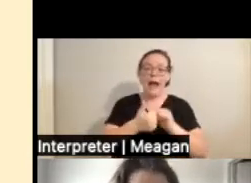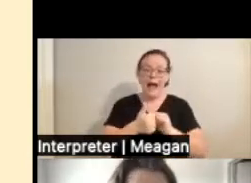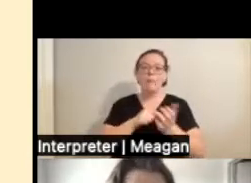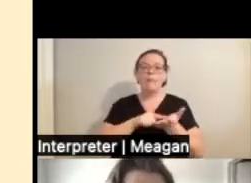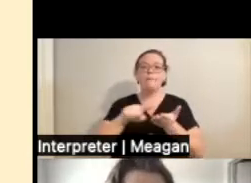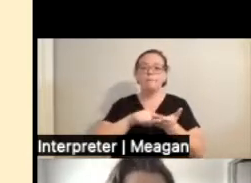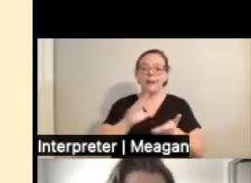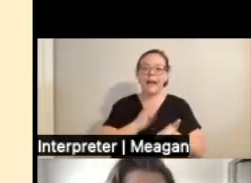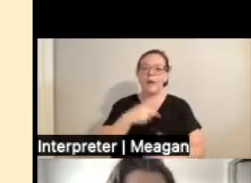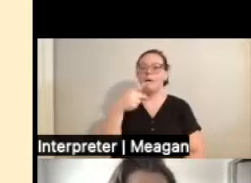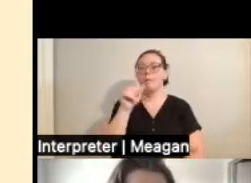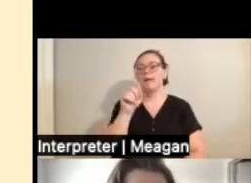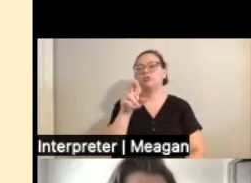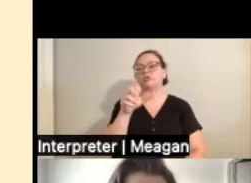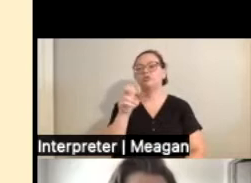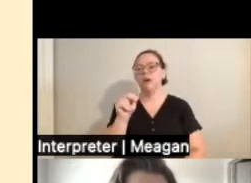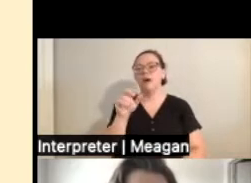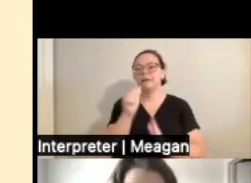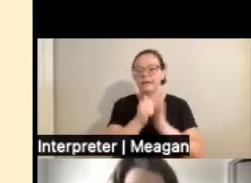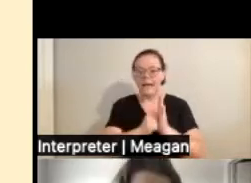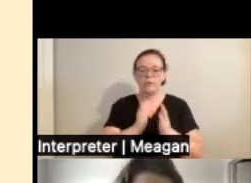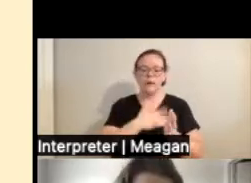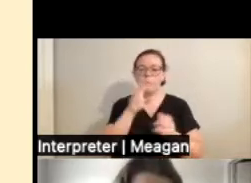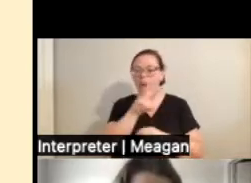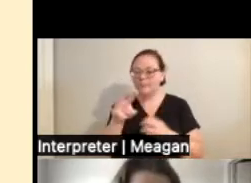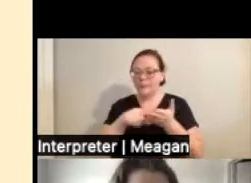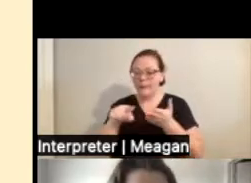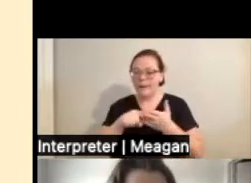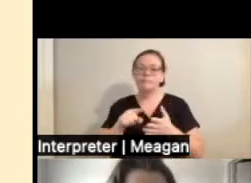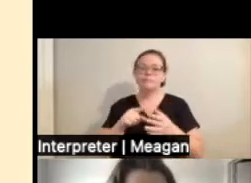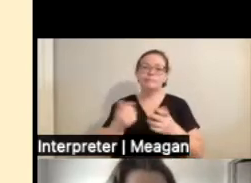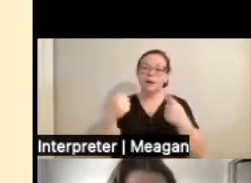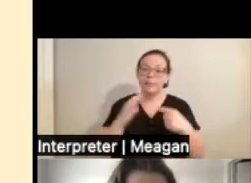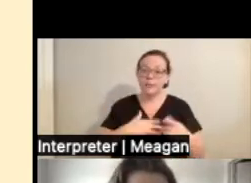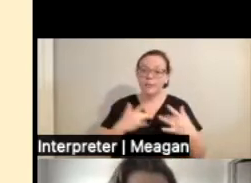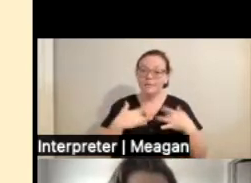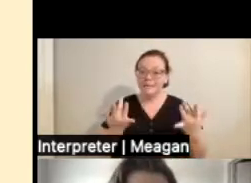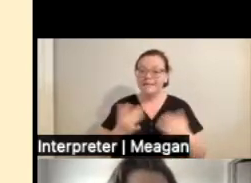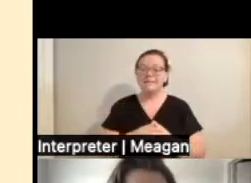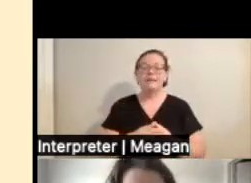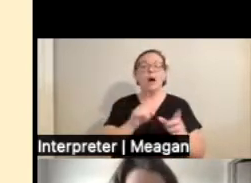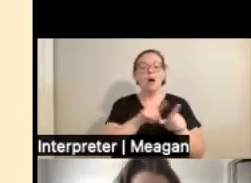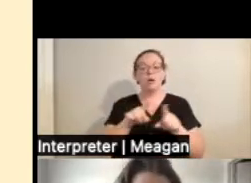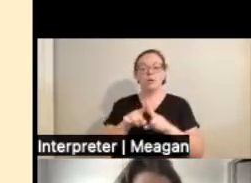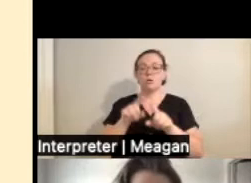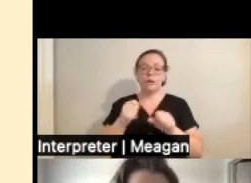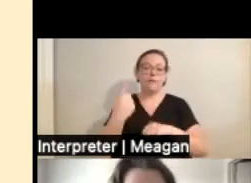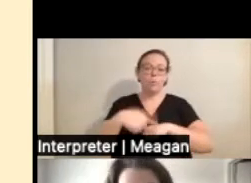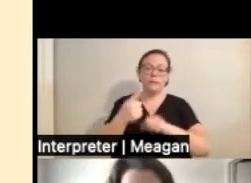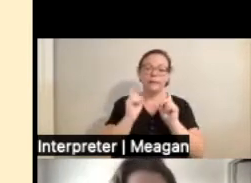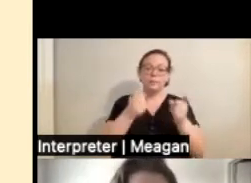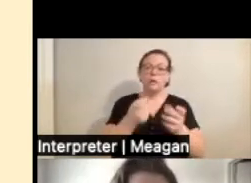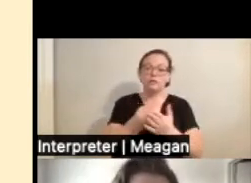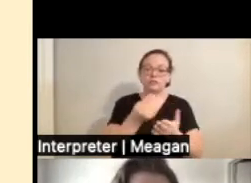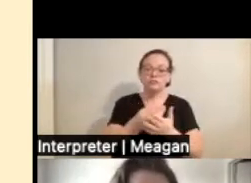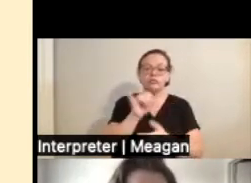Patreon, donating at the link on our website, and continuing to come to our events. You can also make one-time donations for